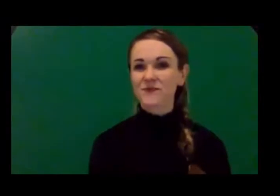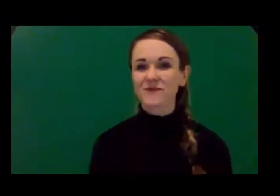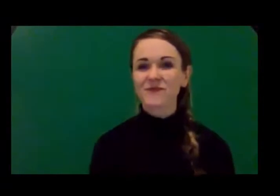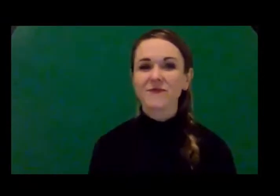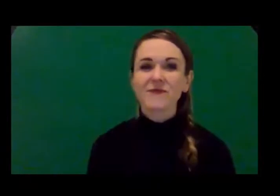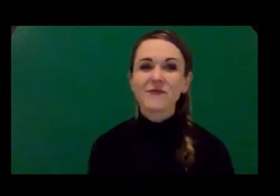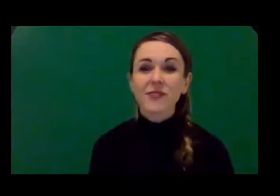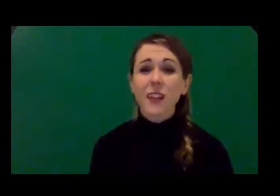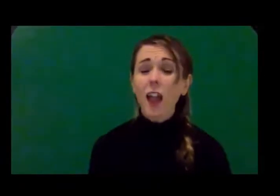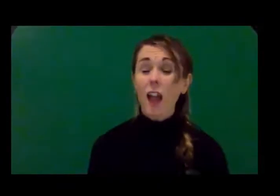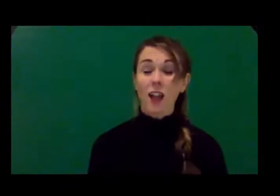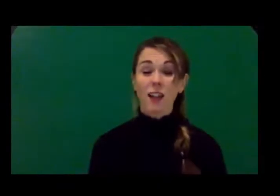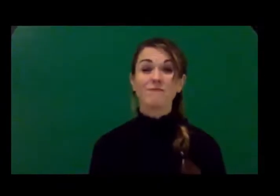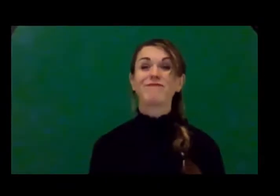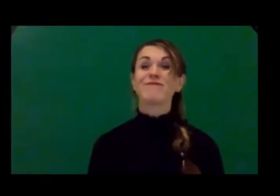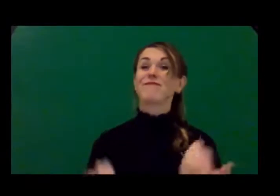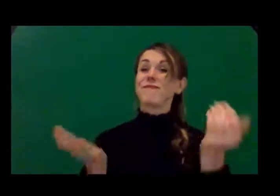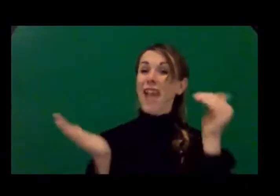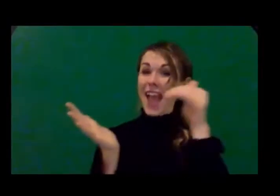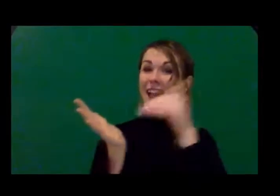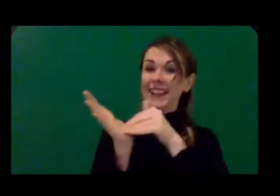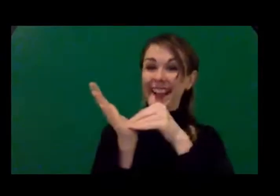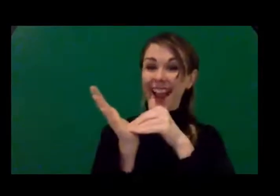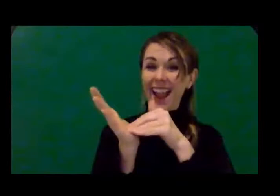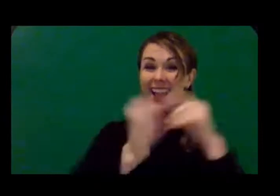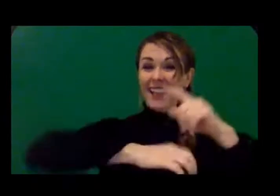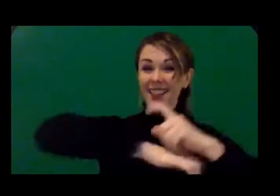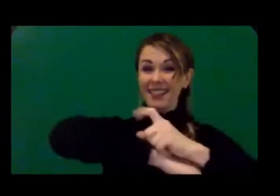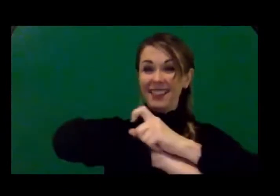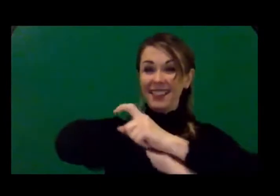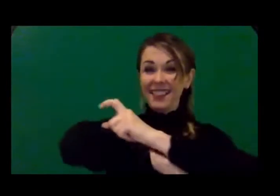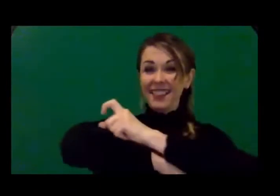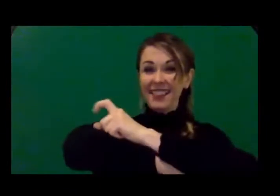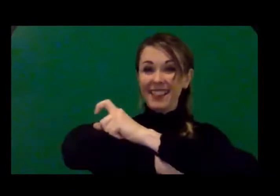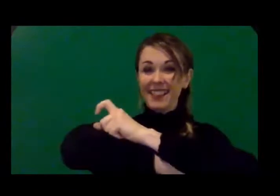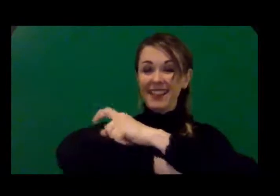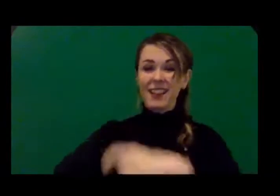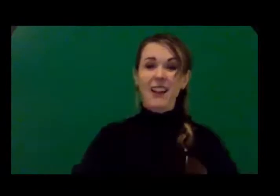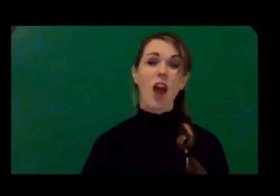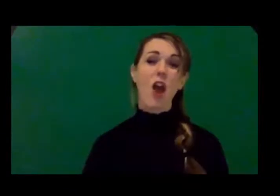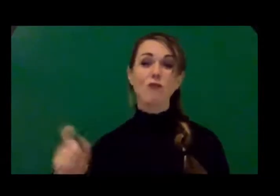So again, the caterpillar walks on up.